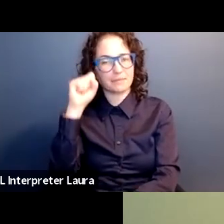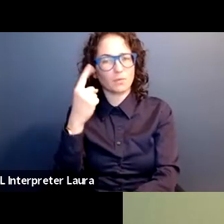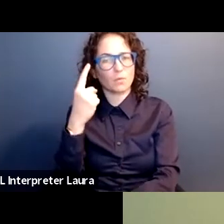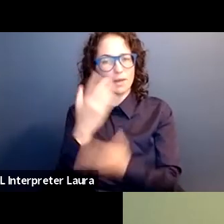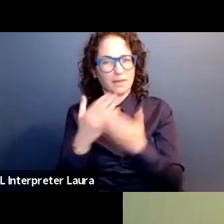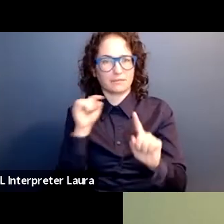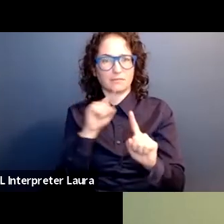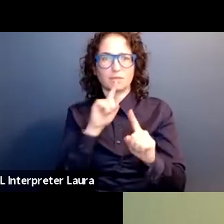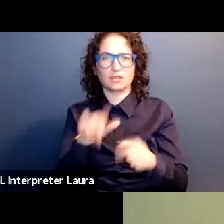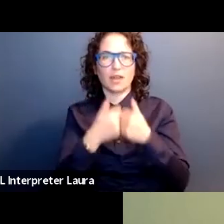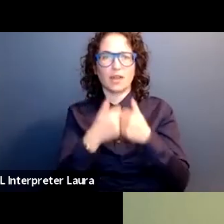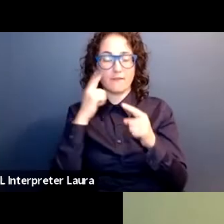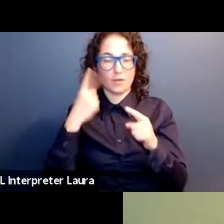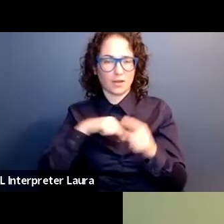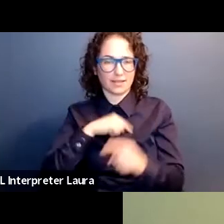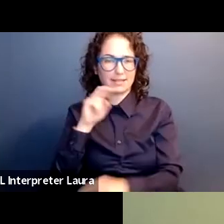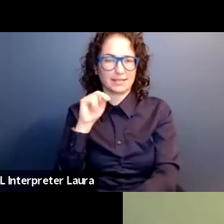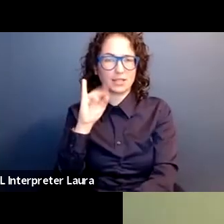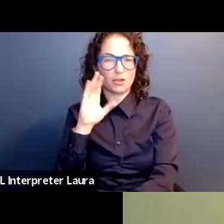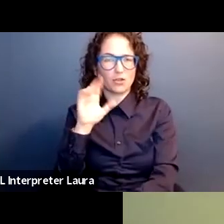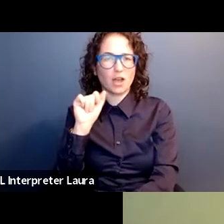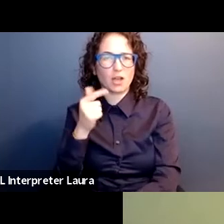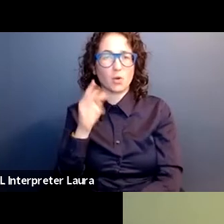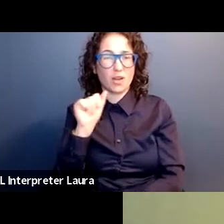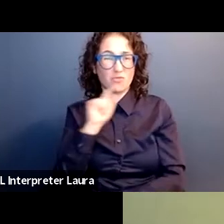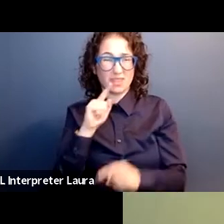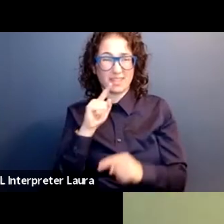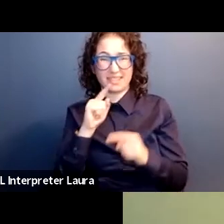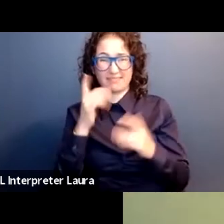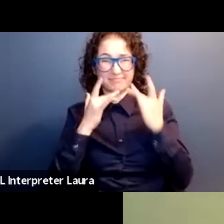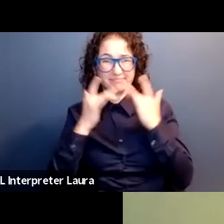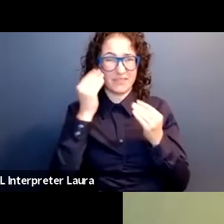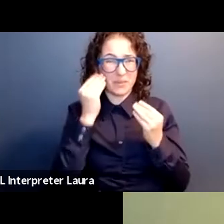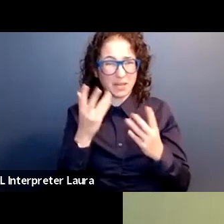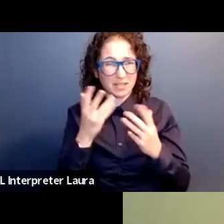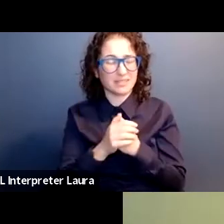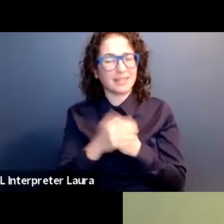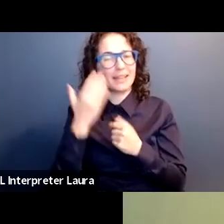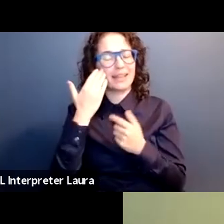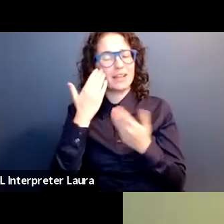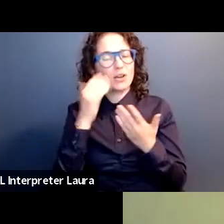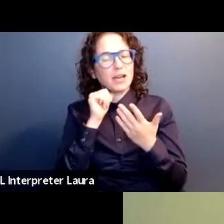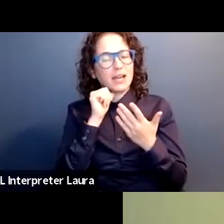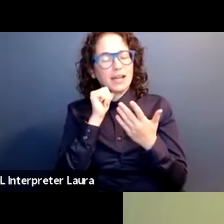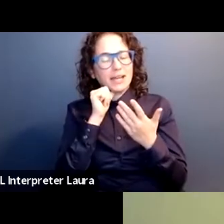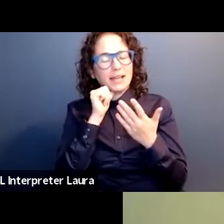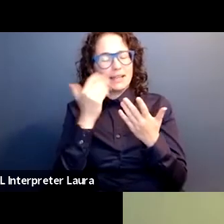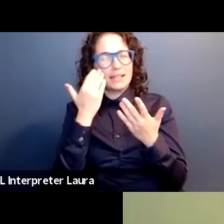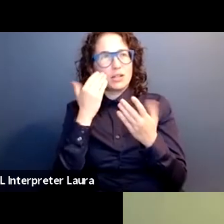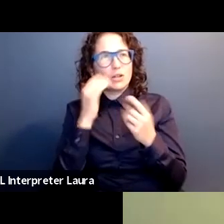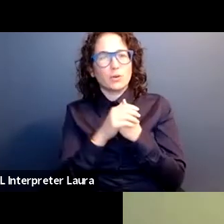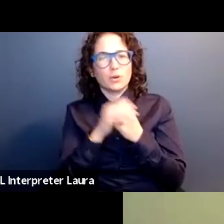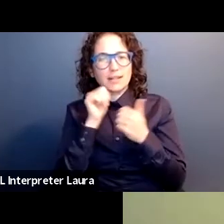real challenge for us in Nicaragua was the lack of information. Because when we were trying to design